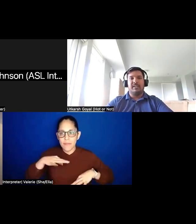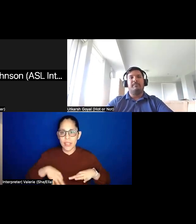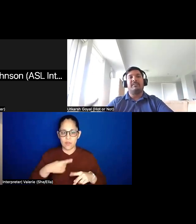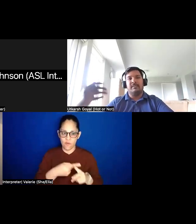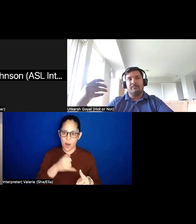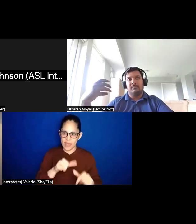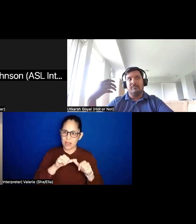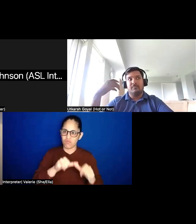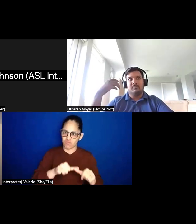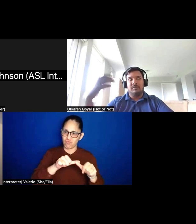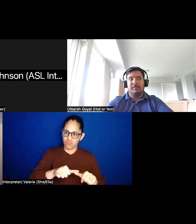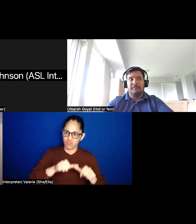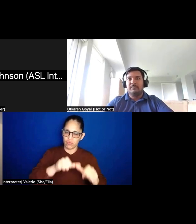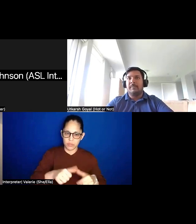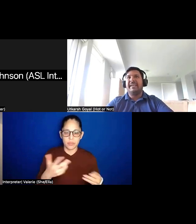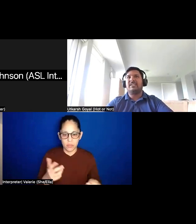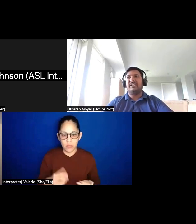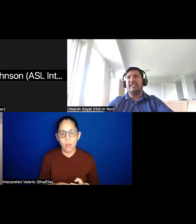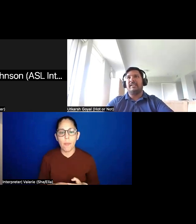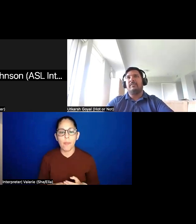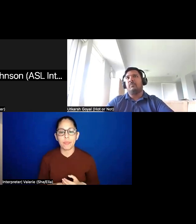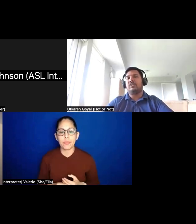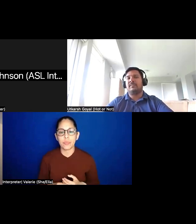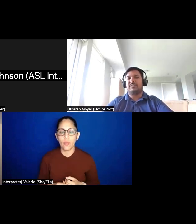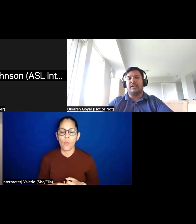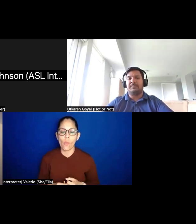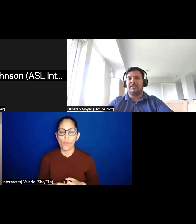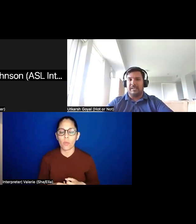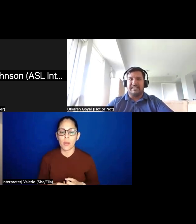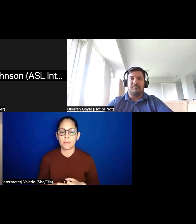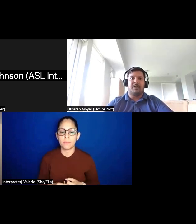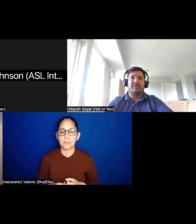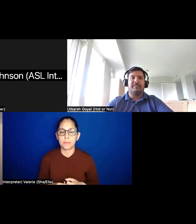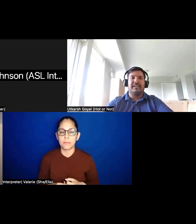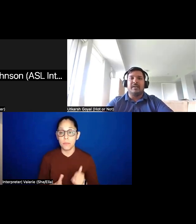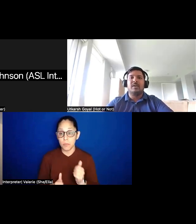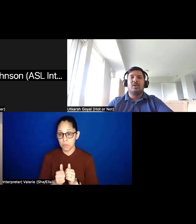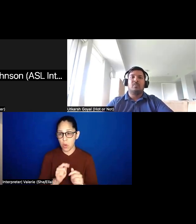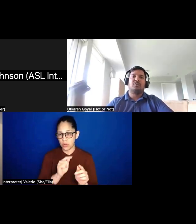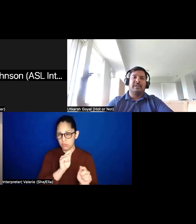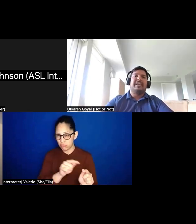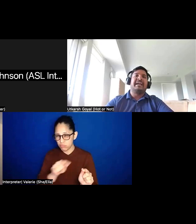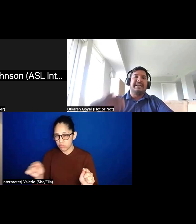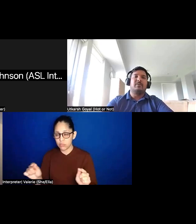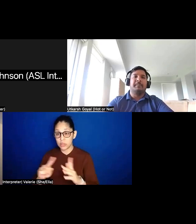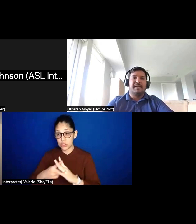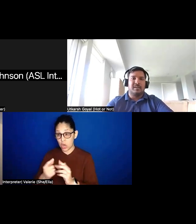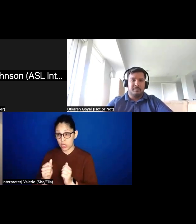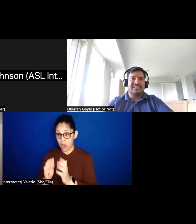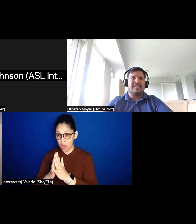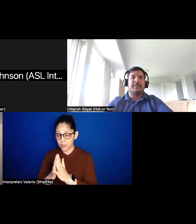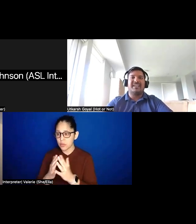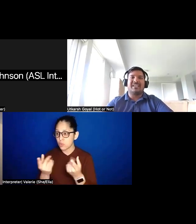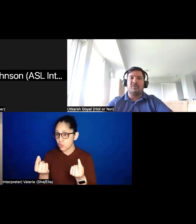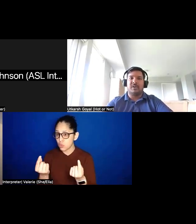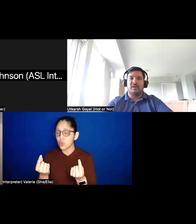you know, even the major thing I think that most of the startups at that point of time did was to keep their head down and build,